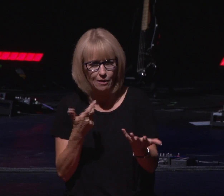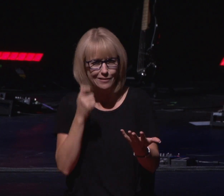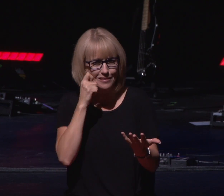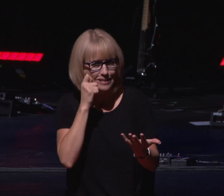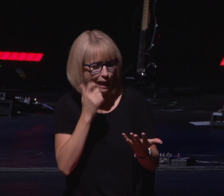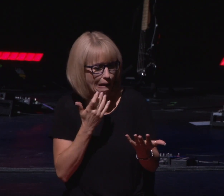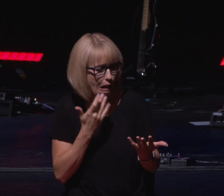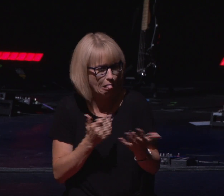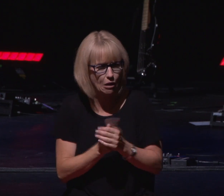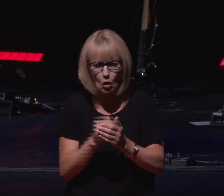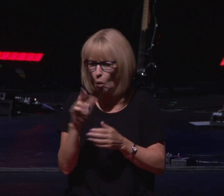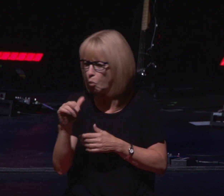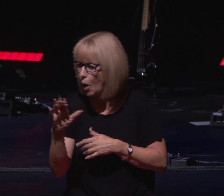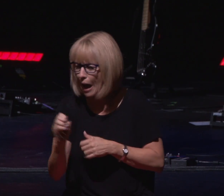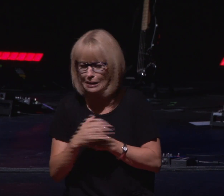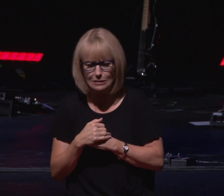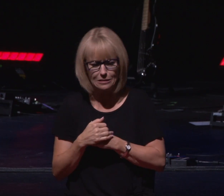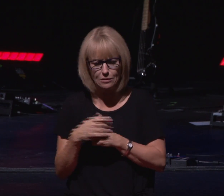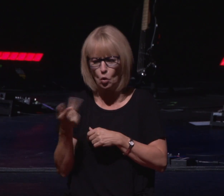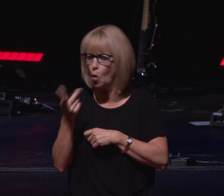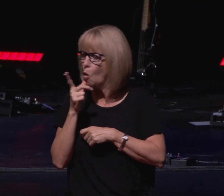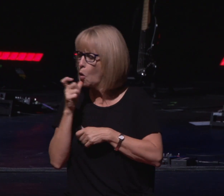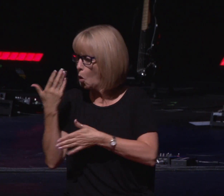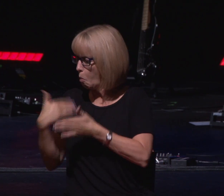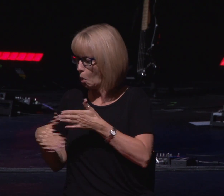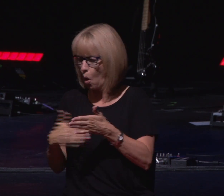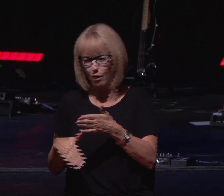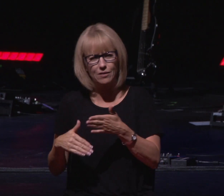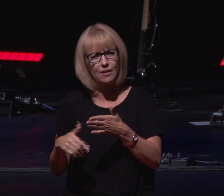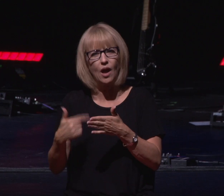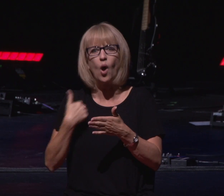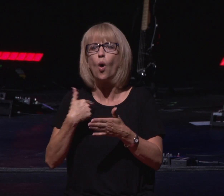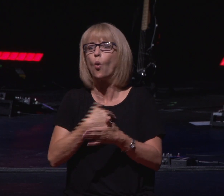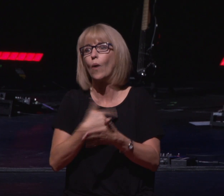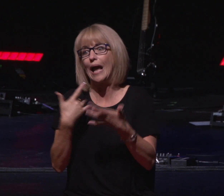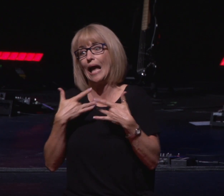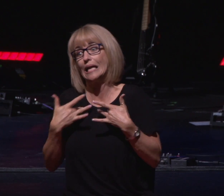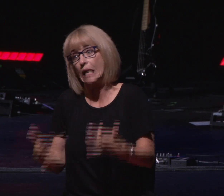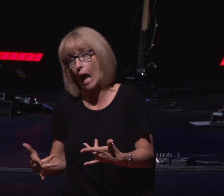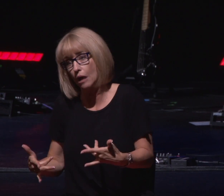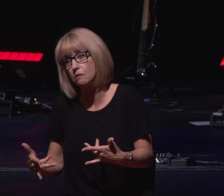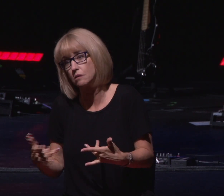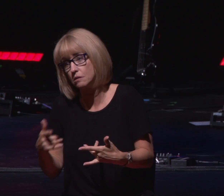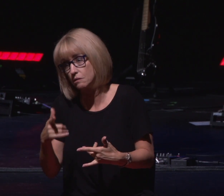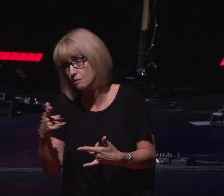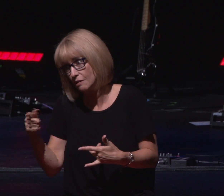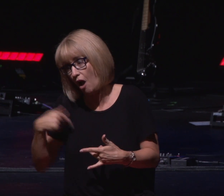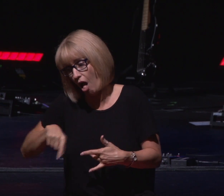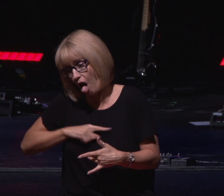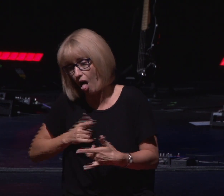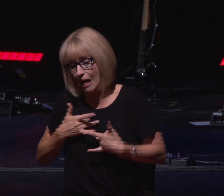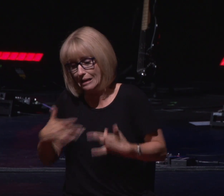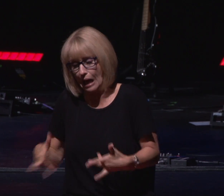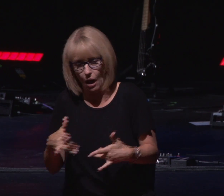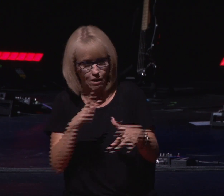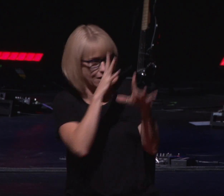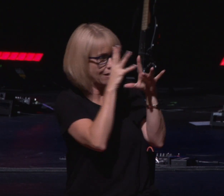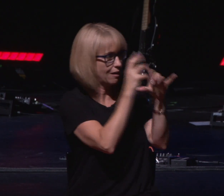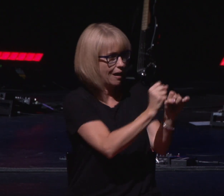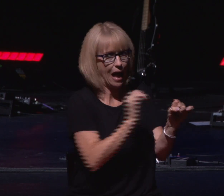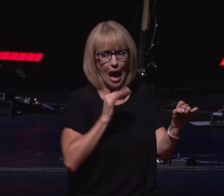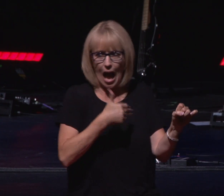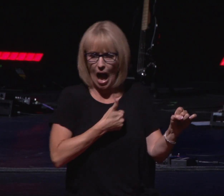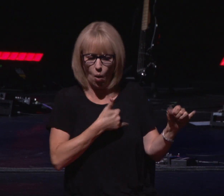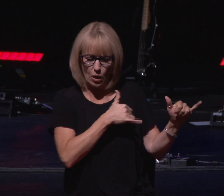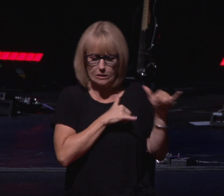our groupings, where we come from. We're all attracted to what we call our homogeneous groups. The word homogeneous means of the same